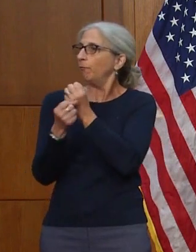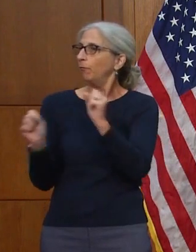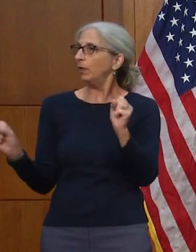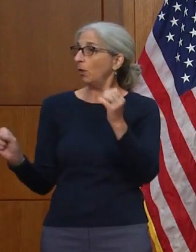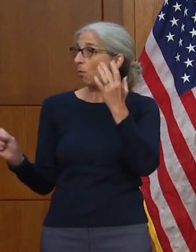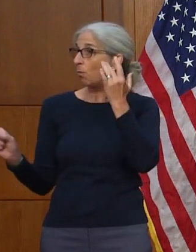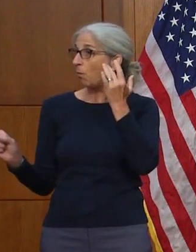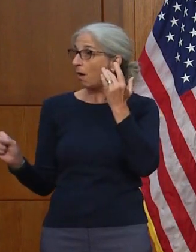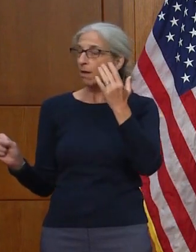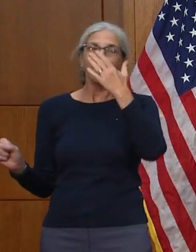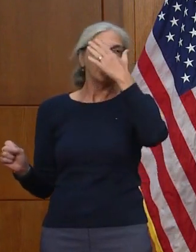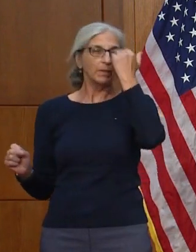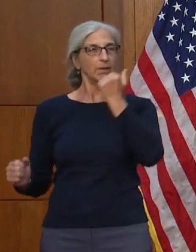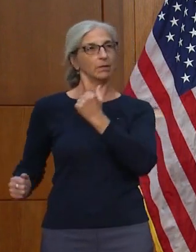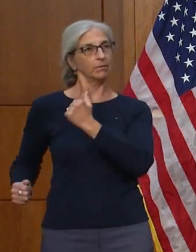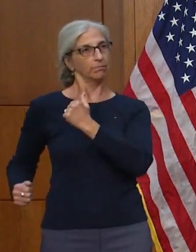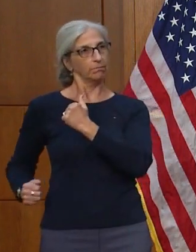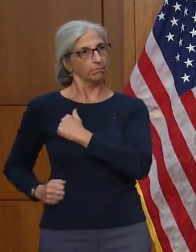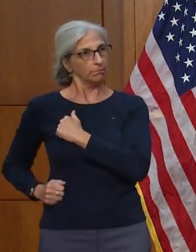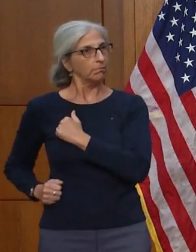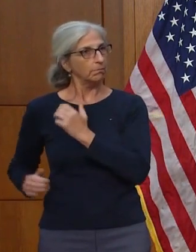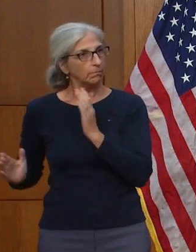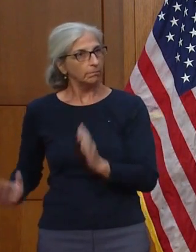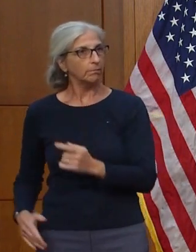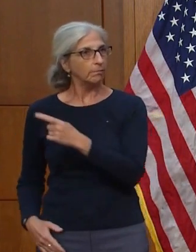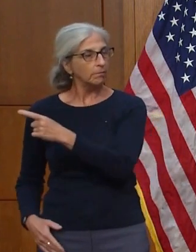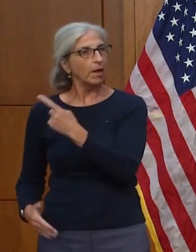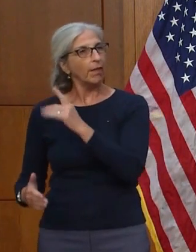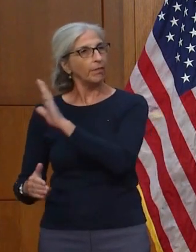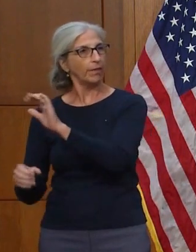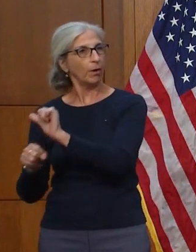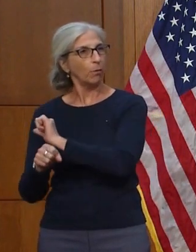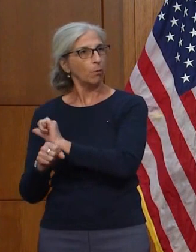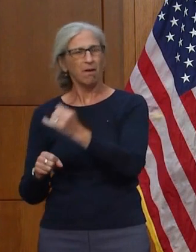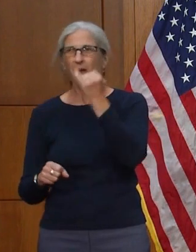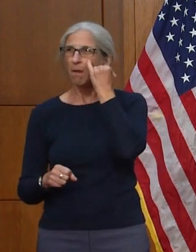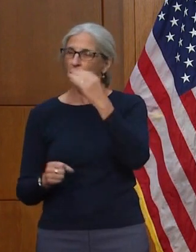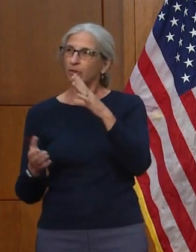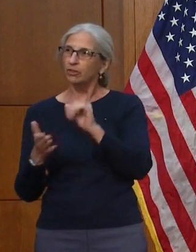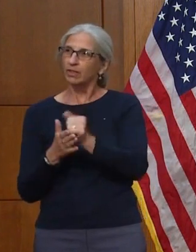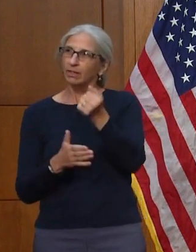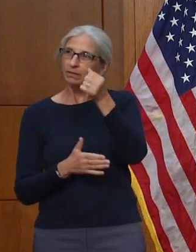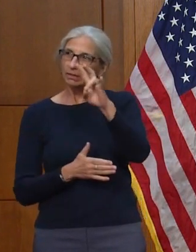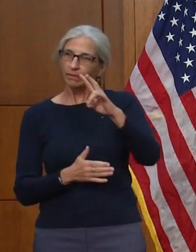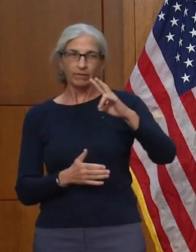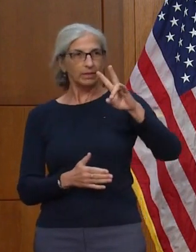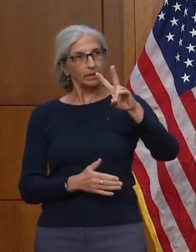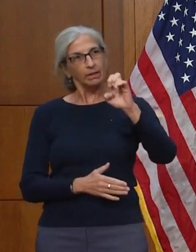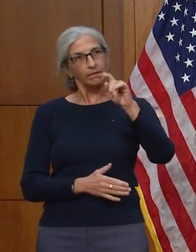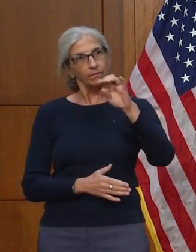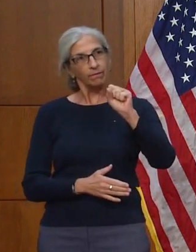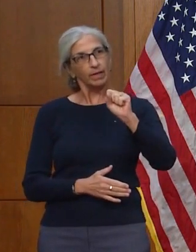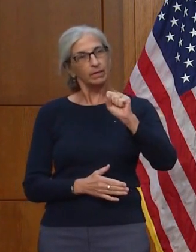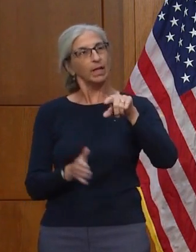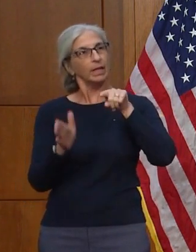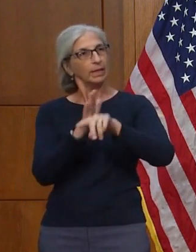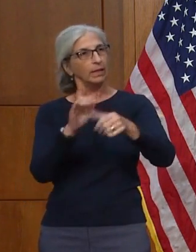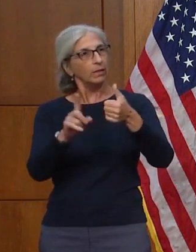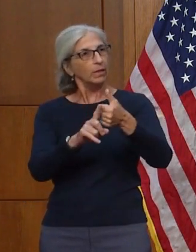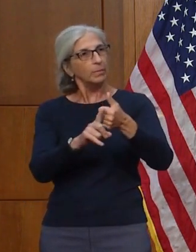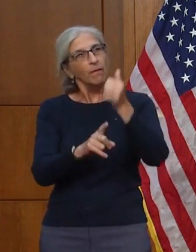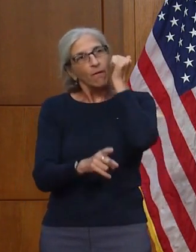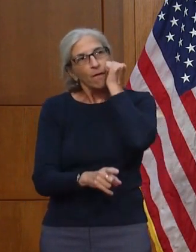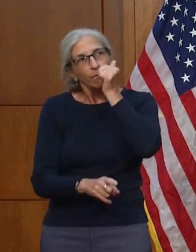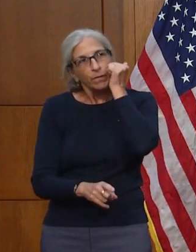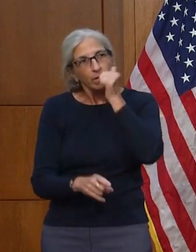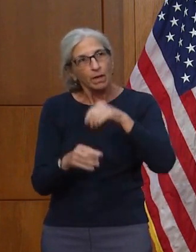And when we talk about the suicide rate of veterans, which is 17 per day in this country,